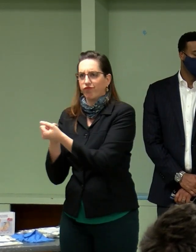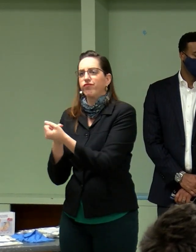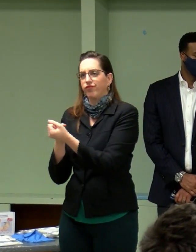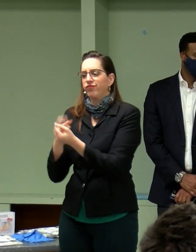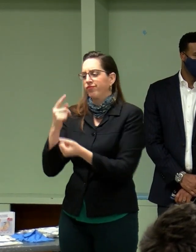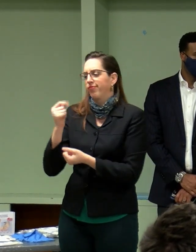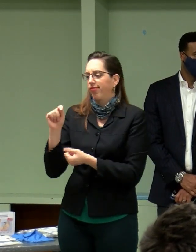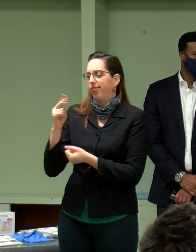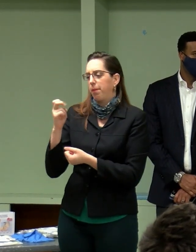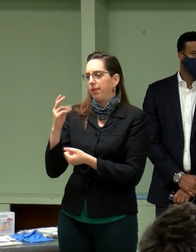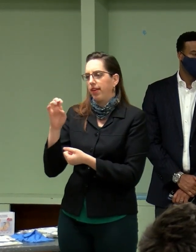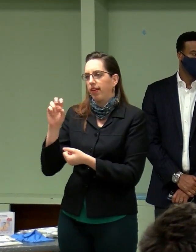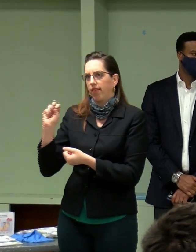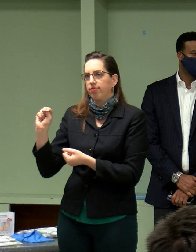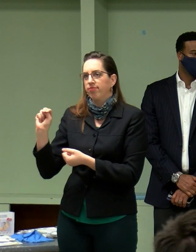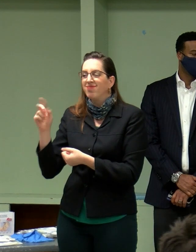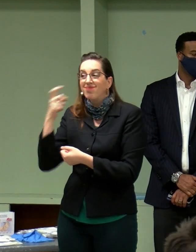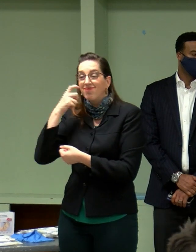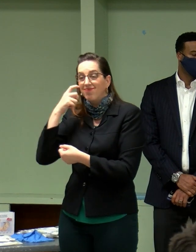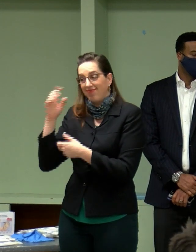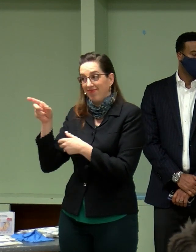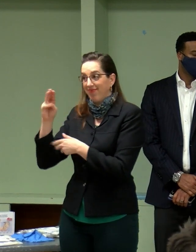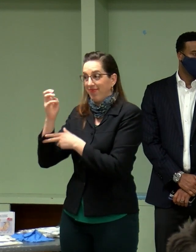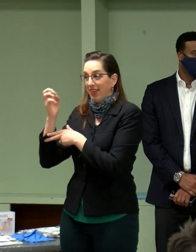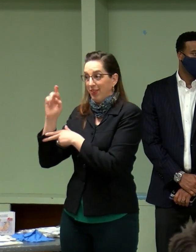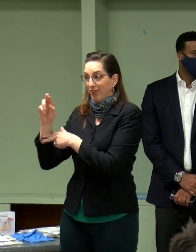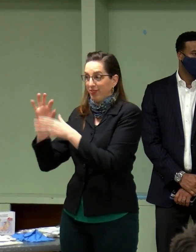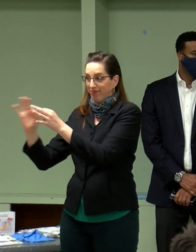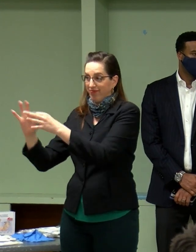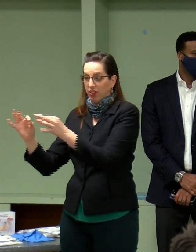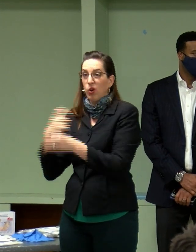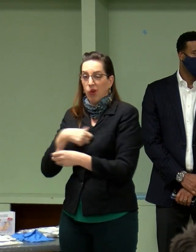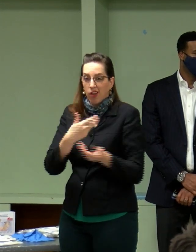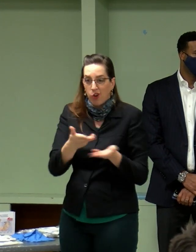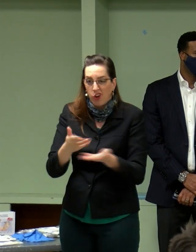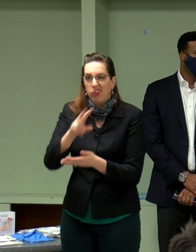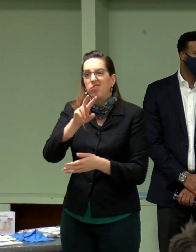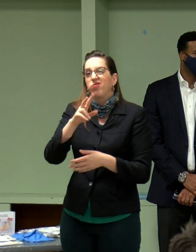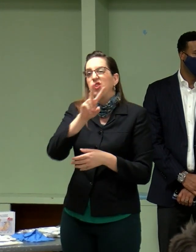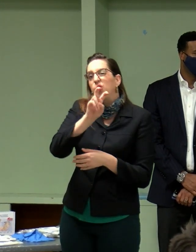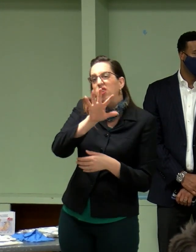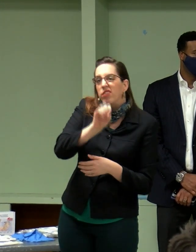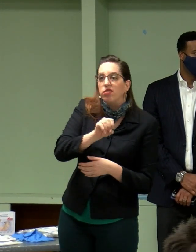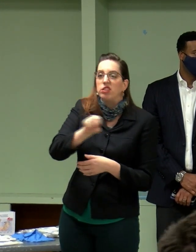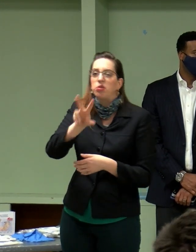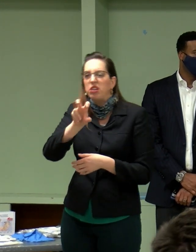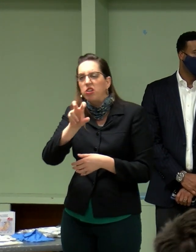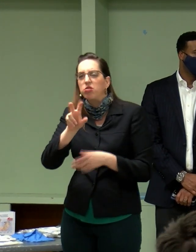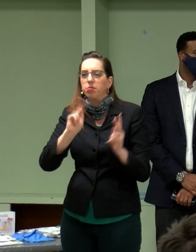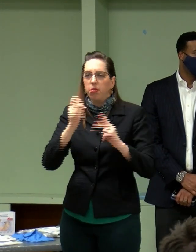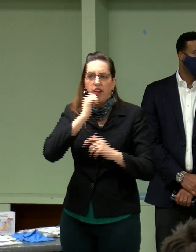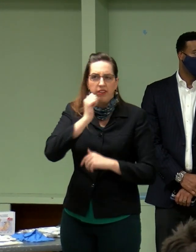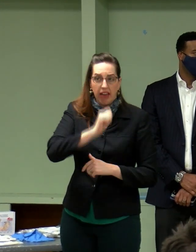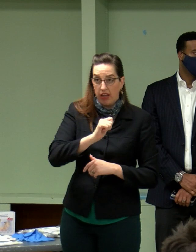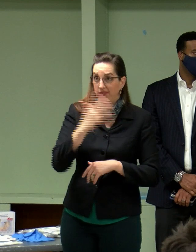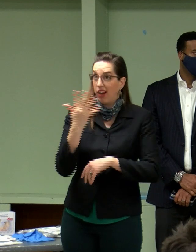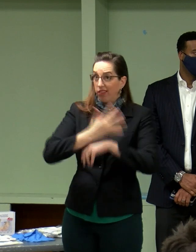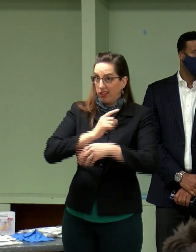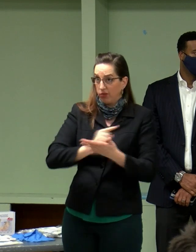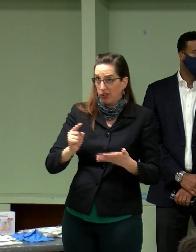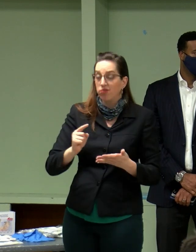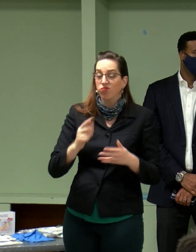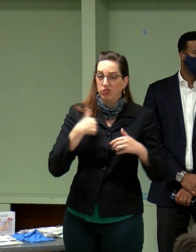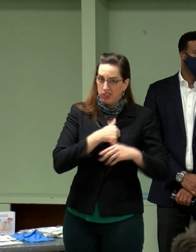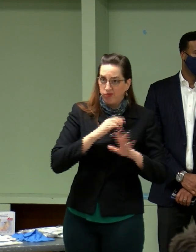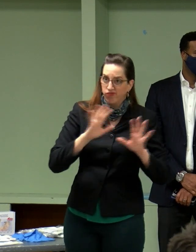Beacon. And as the mayor mentioned, while we were serving 250 to 300 people a day, 5 days a week,